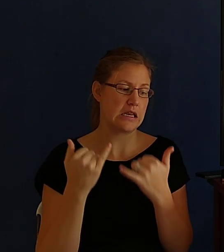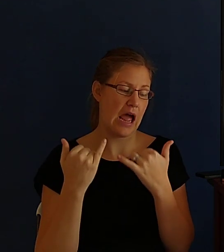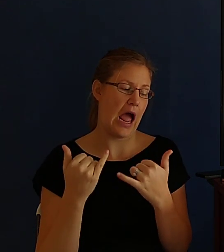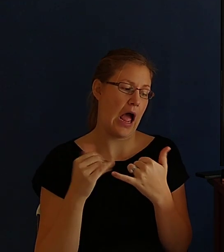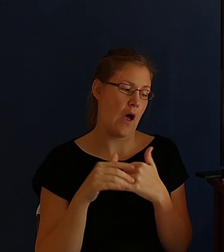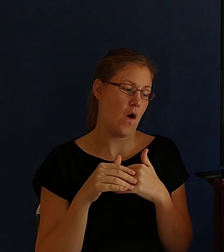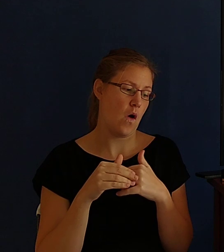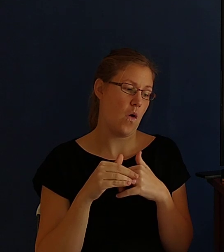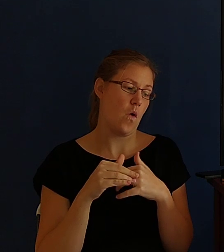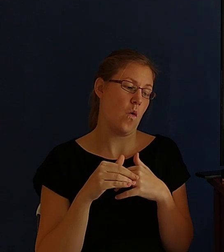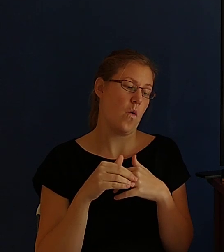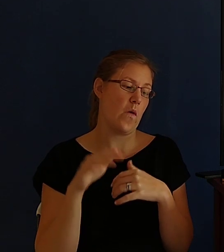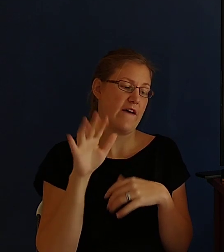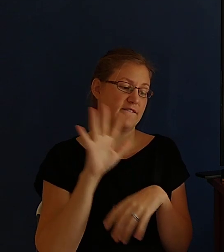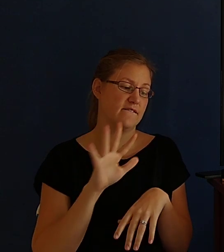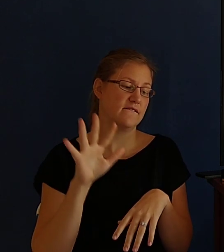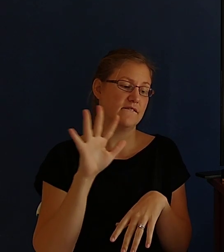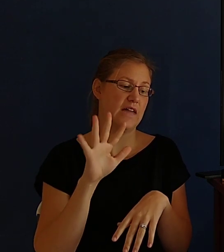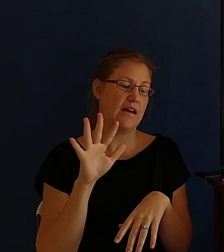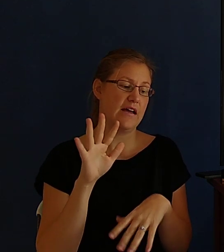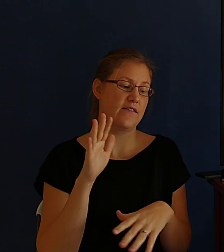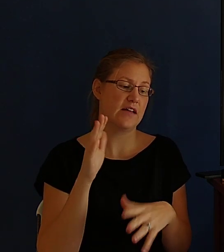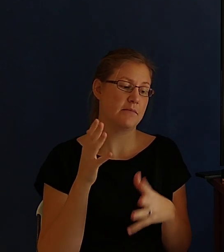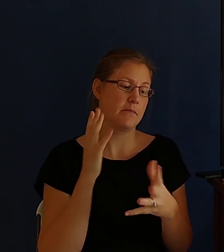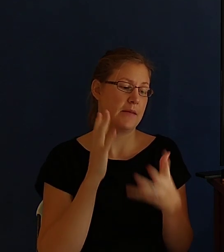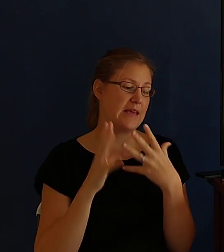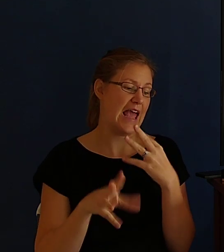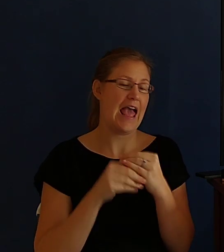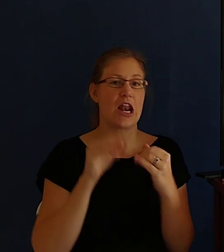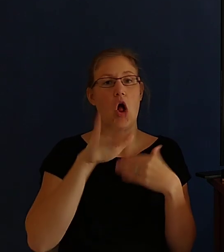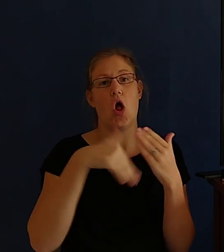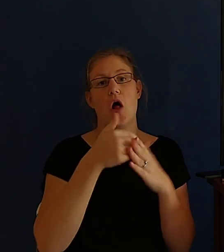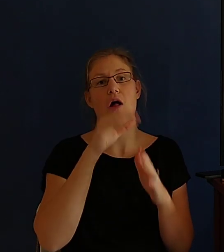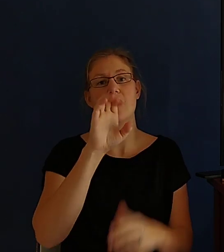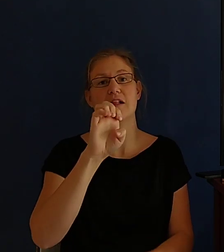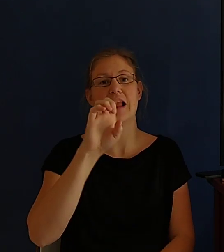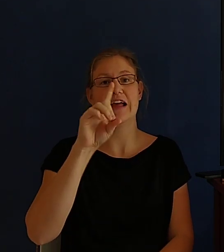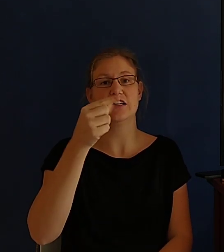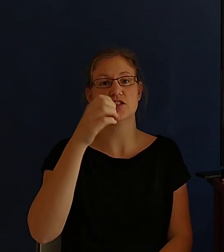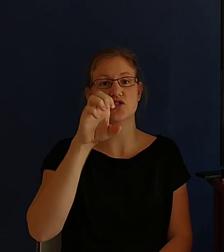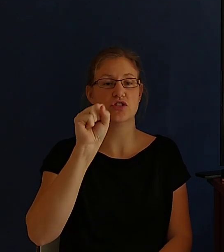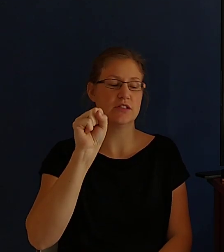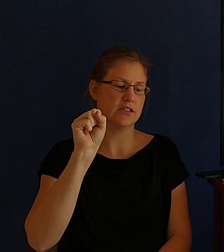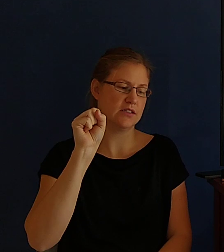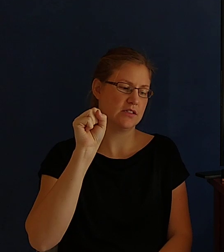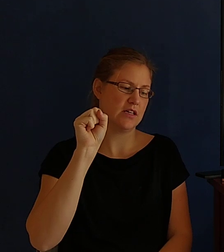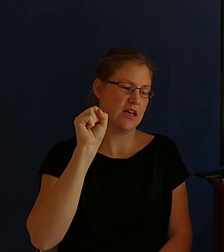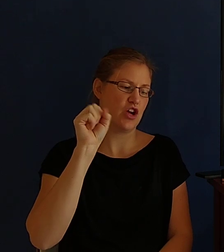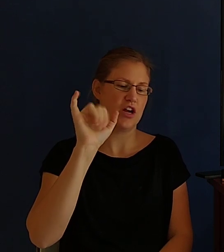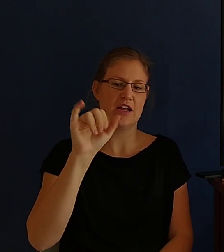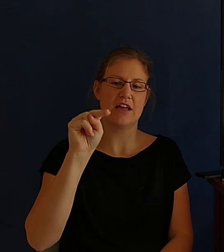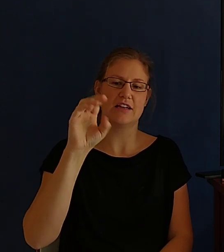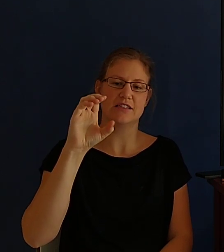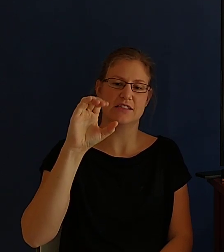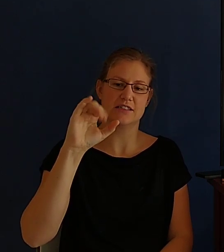at 5, so let's add all the edges that are incident to 5 and at the same